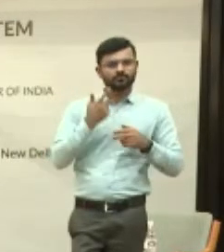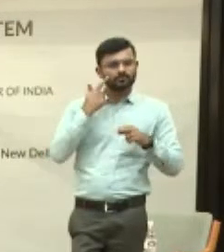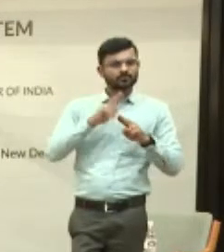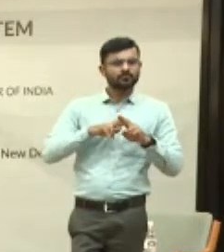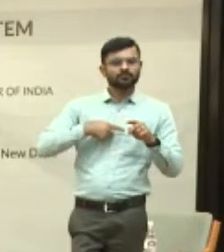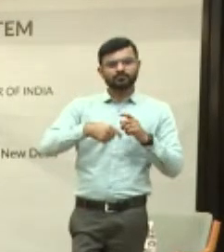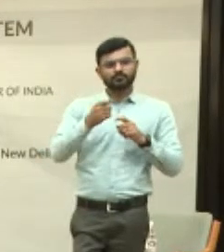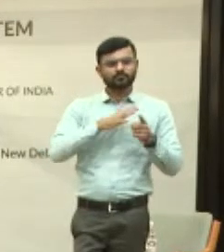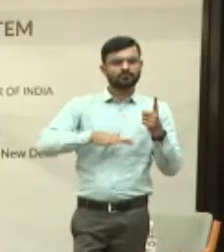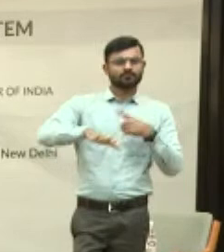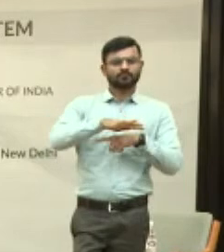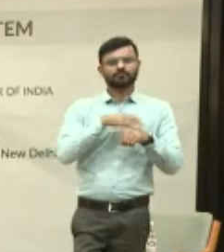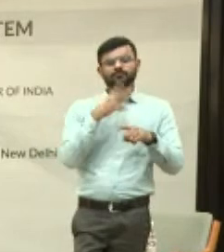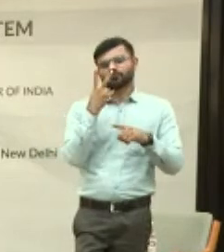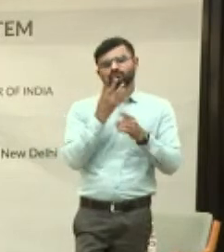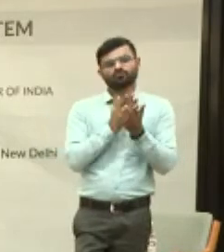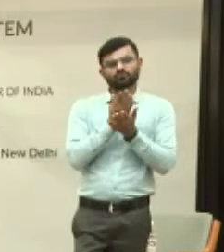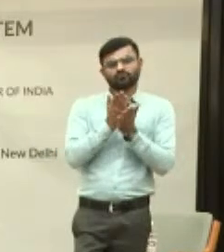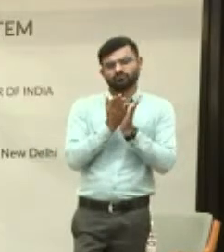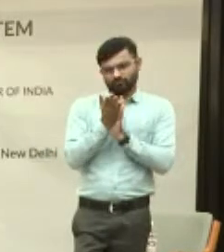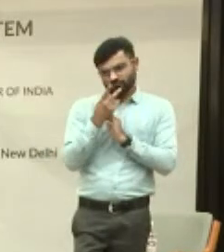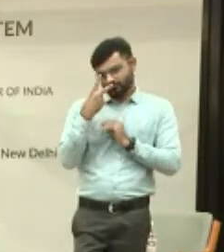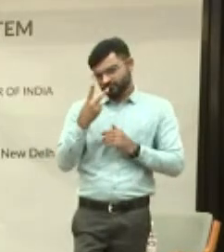civil case, there will be two sides.